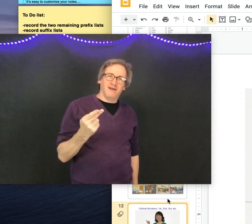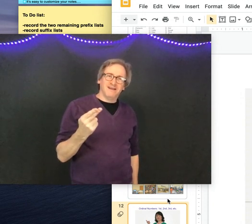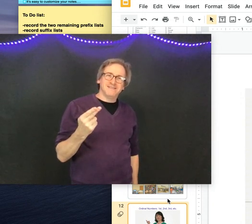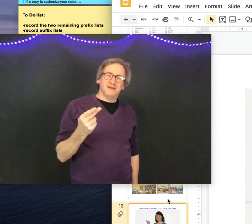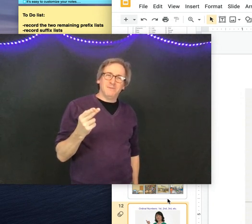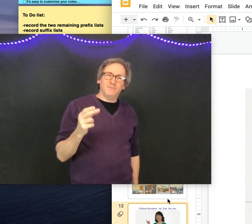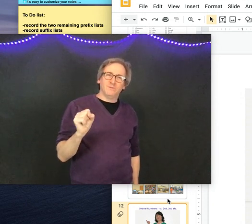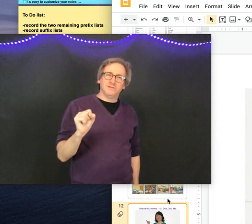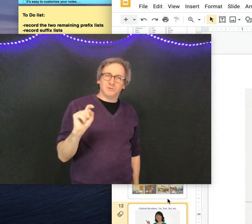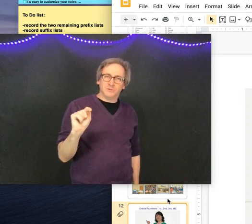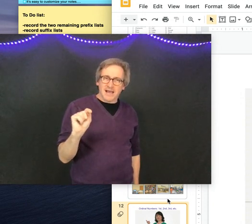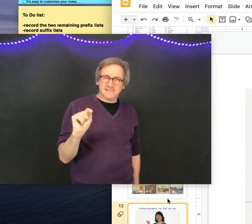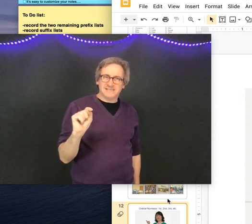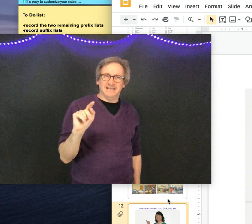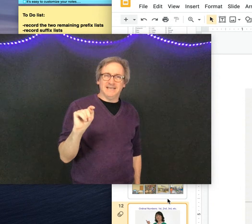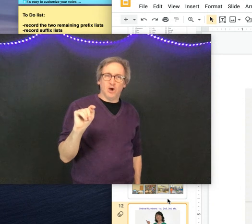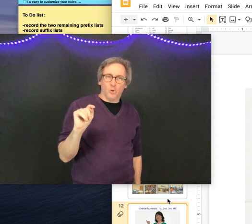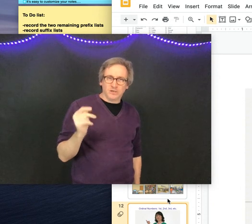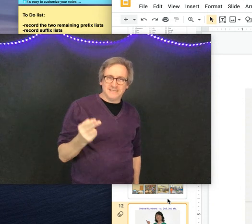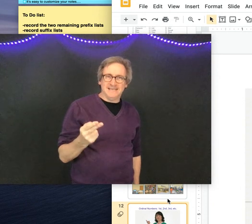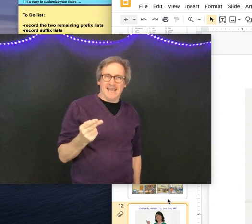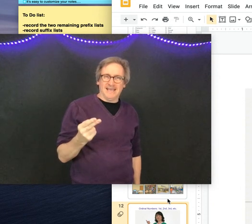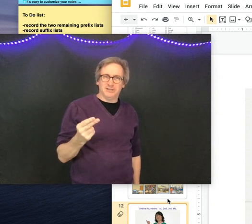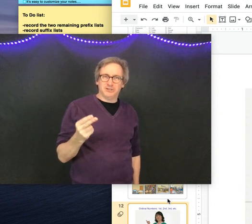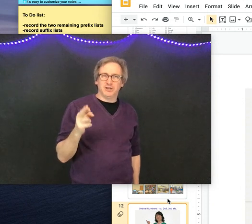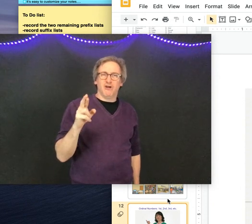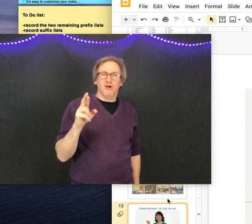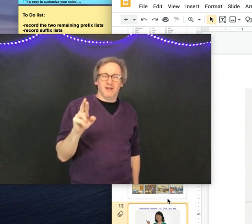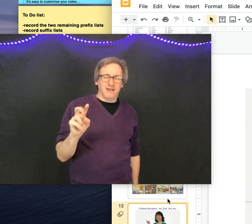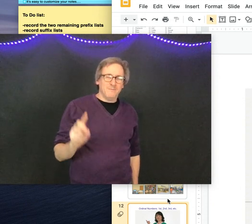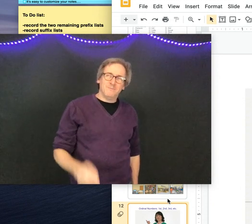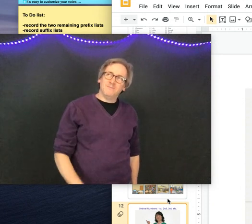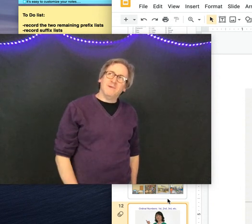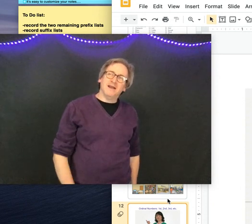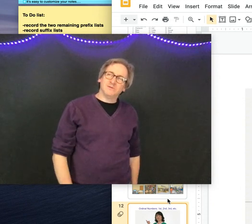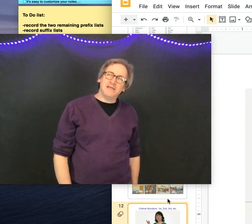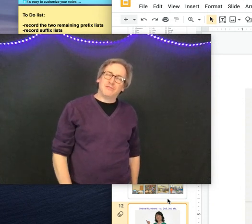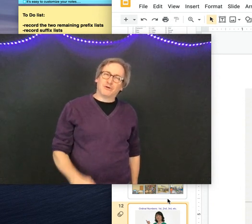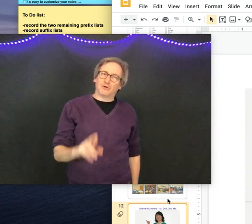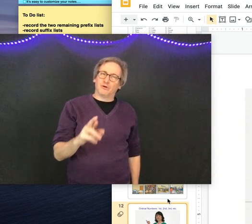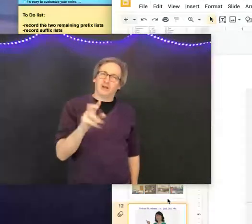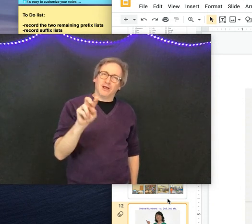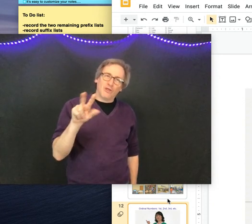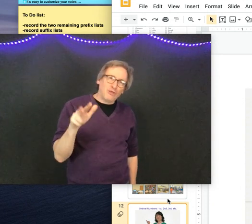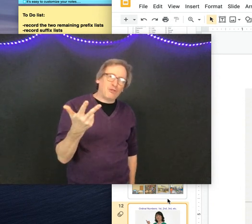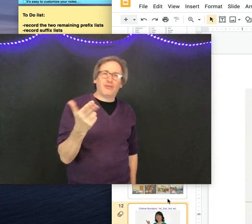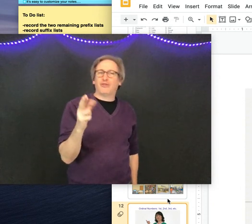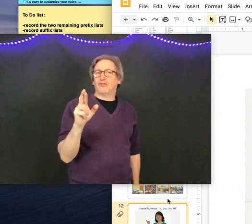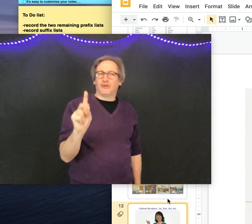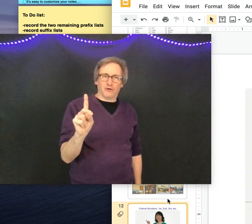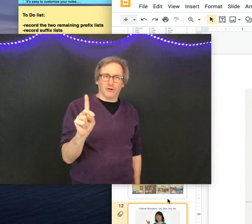fourth. Some people will do ST or TH. I don't see third.